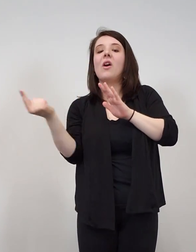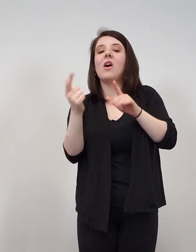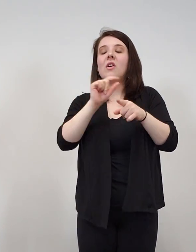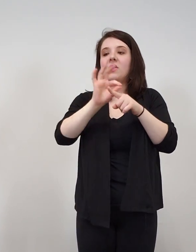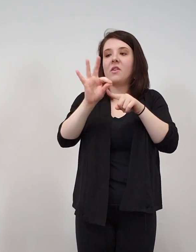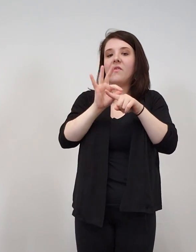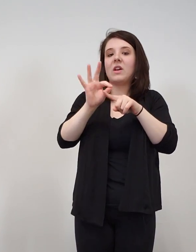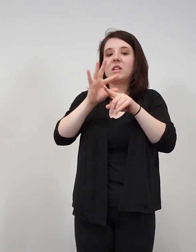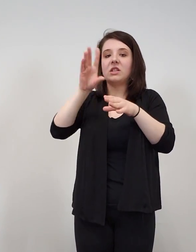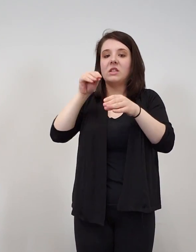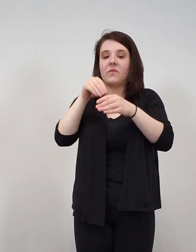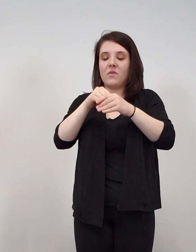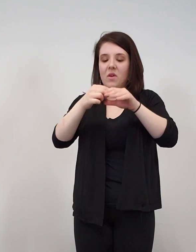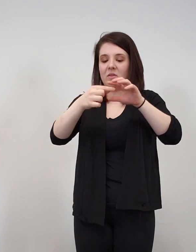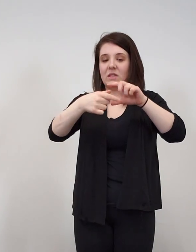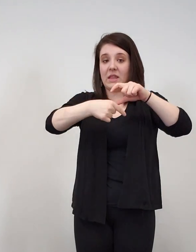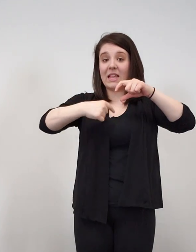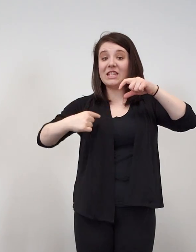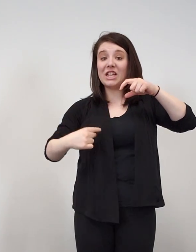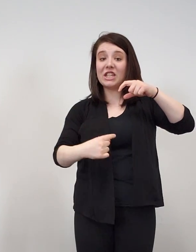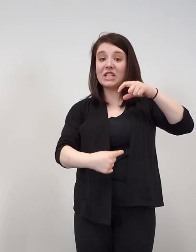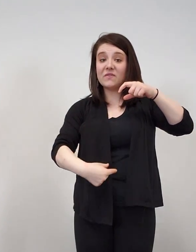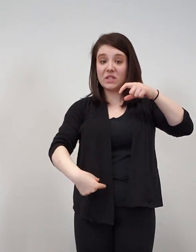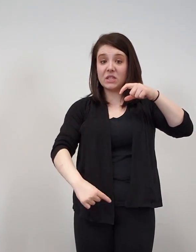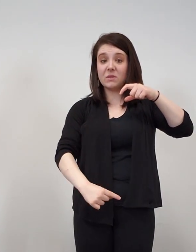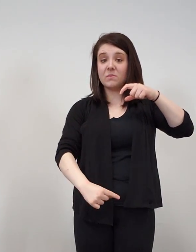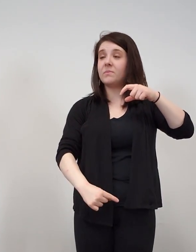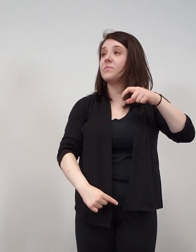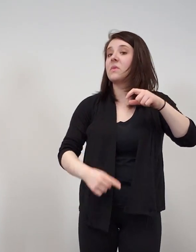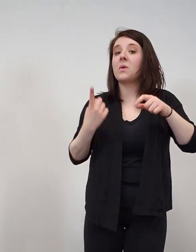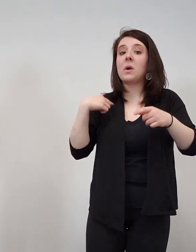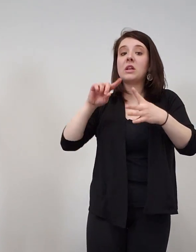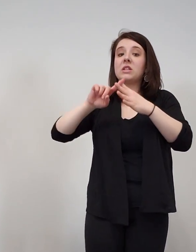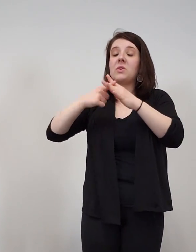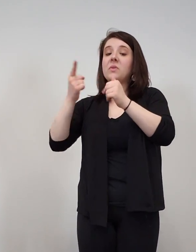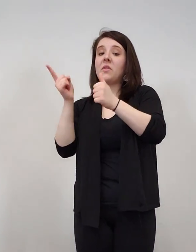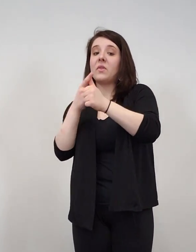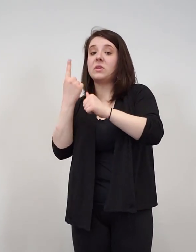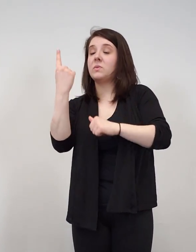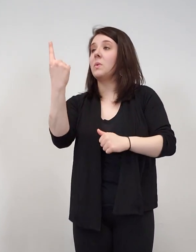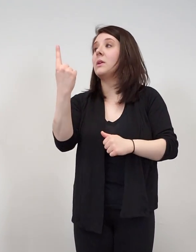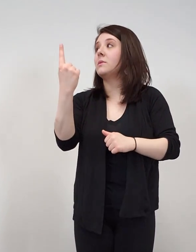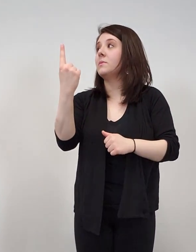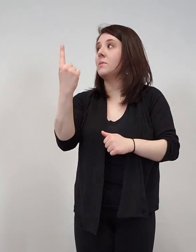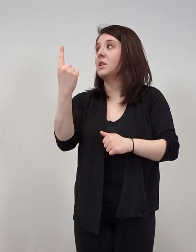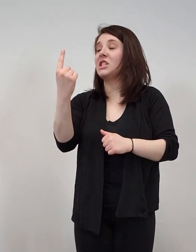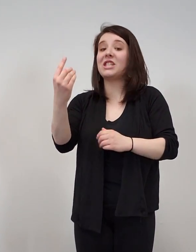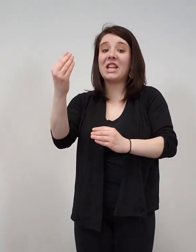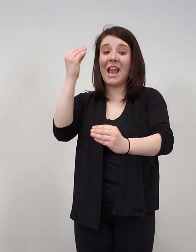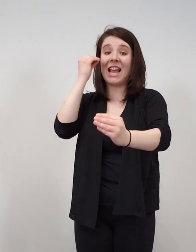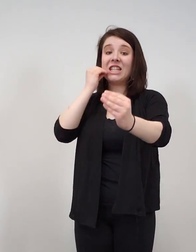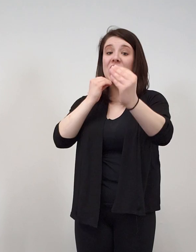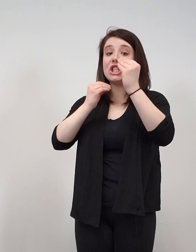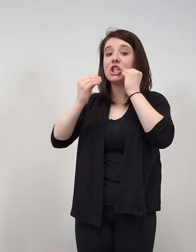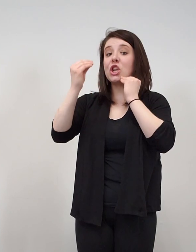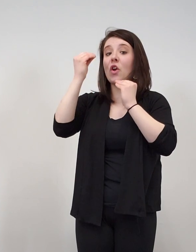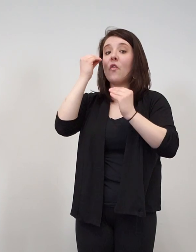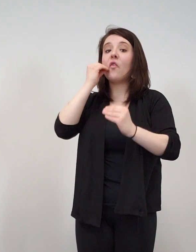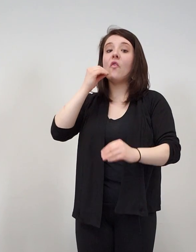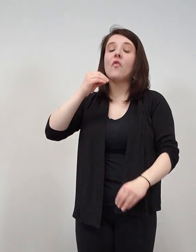going to start with the first one, which is basically ingestion of food particles into the